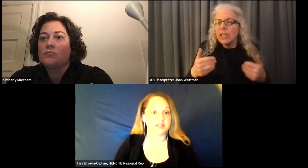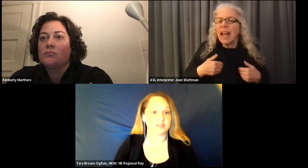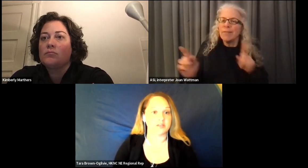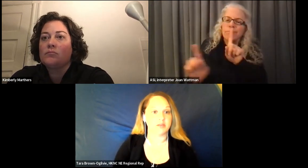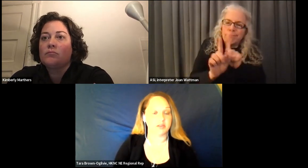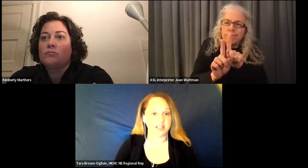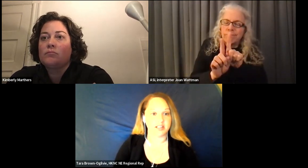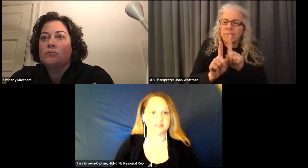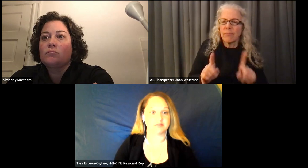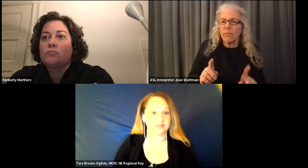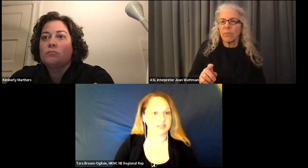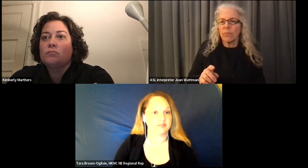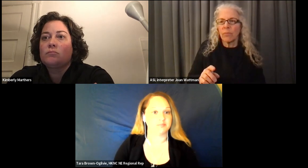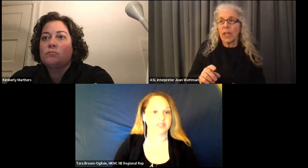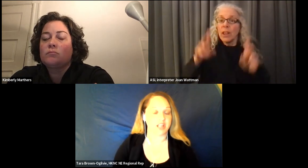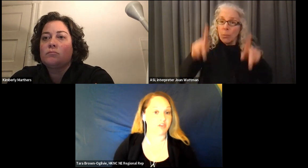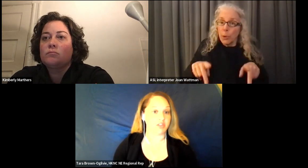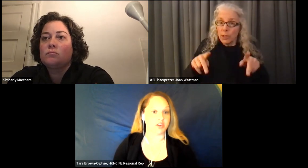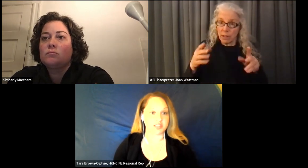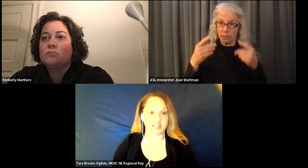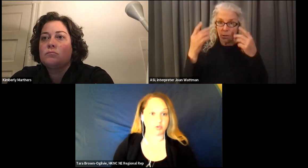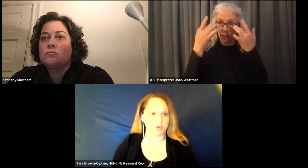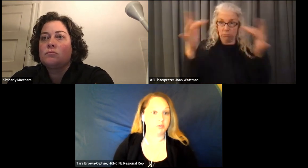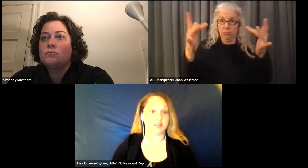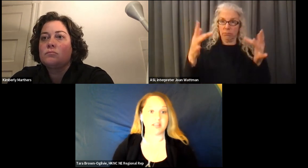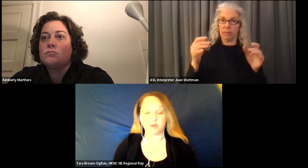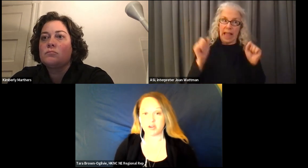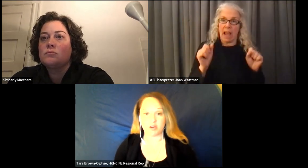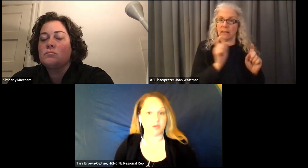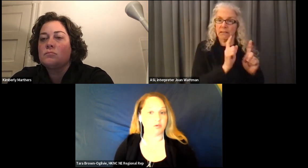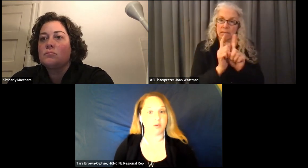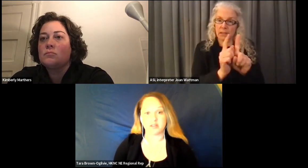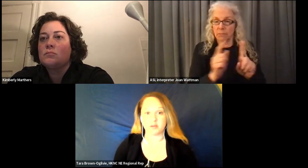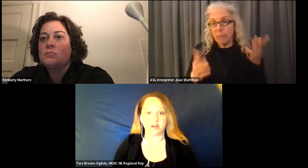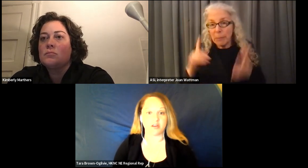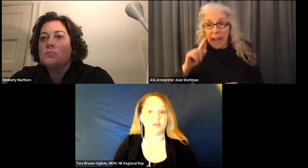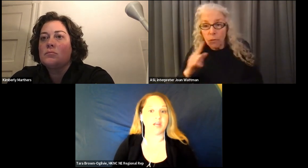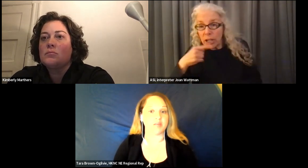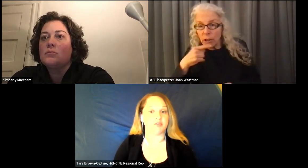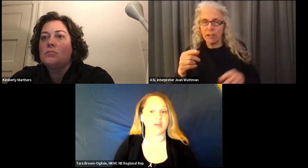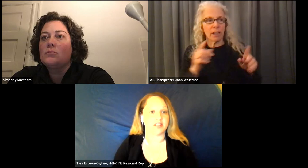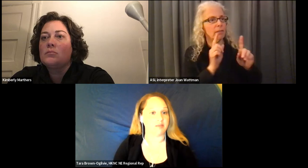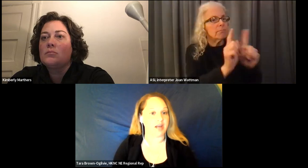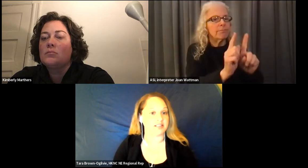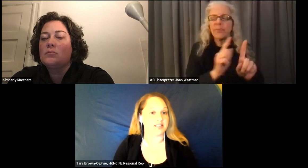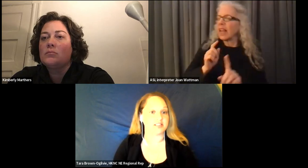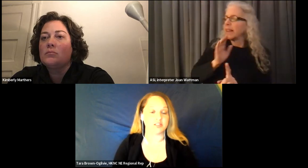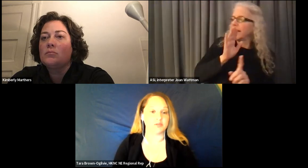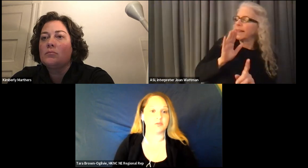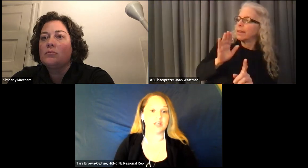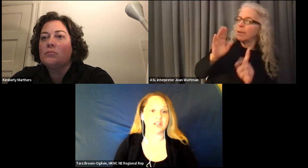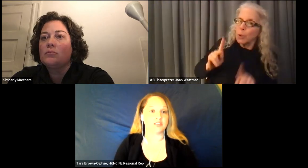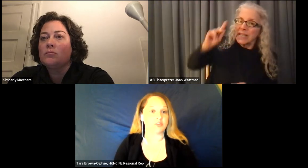accompany them into the community kind of on their schedule, when they want to go, where they want to go, and providing them